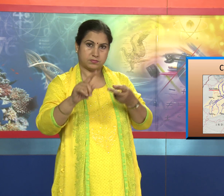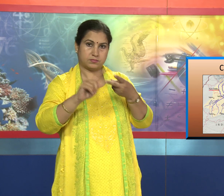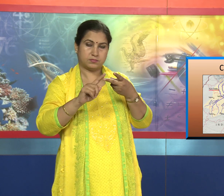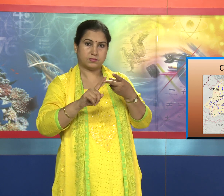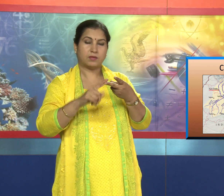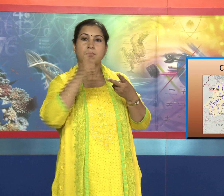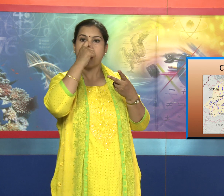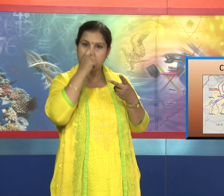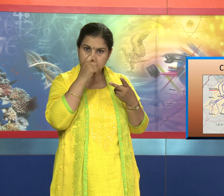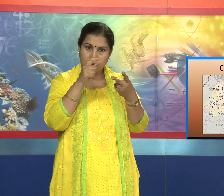Allahabad,